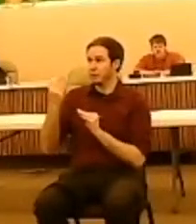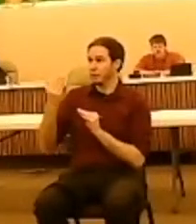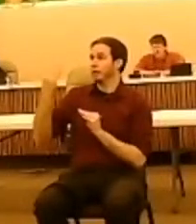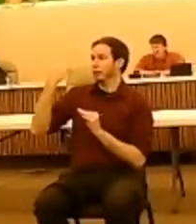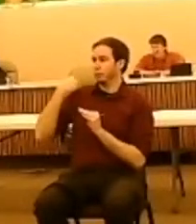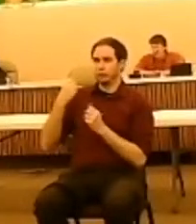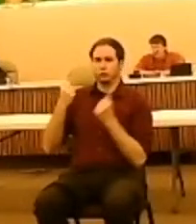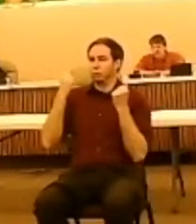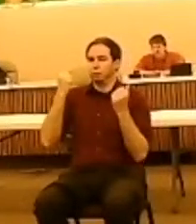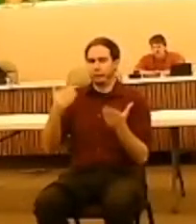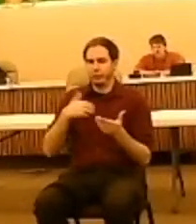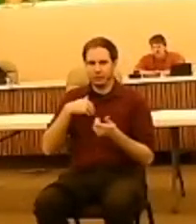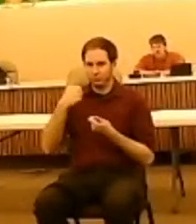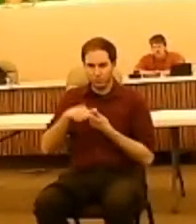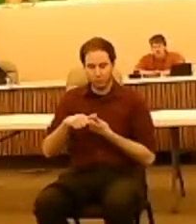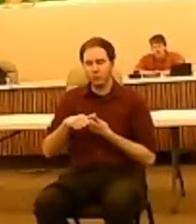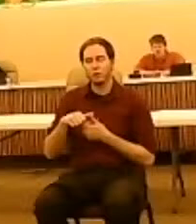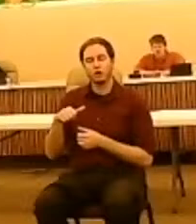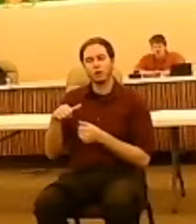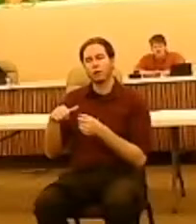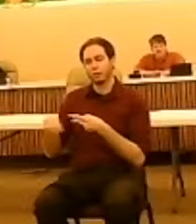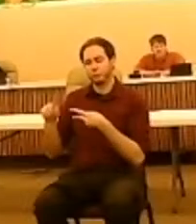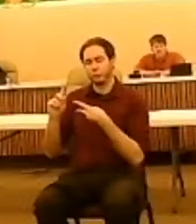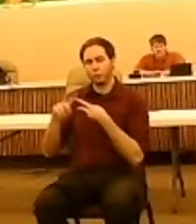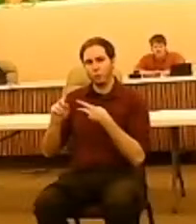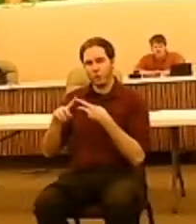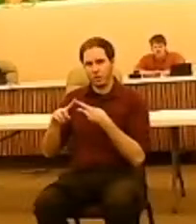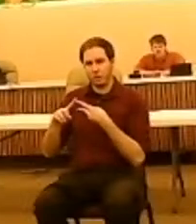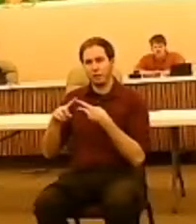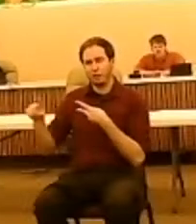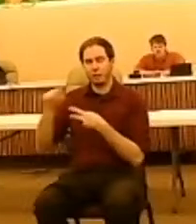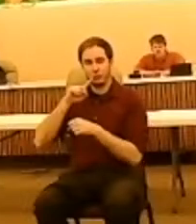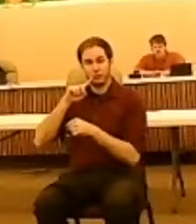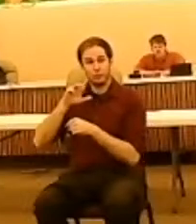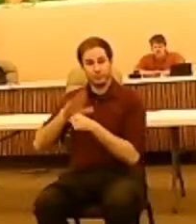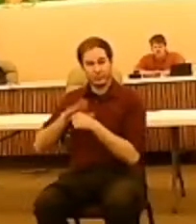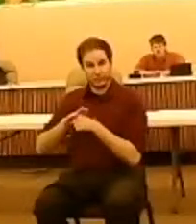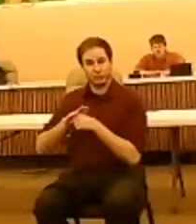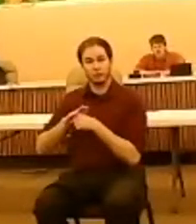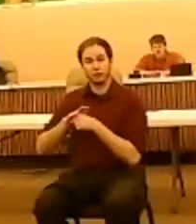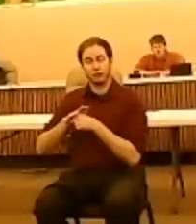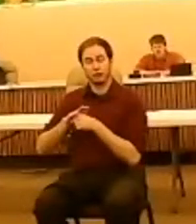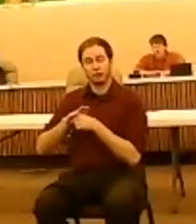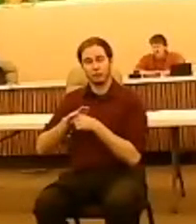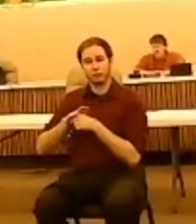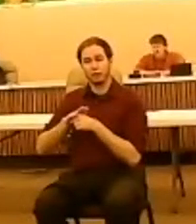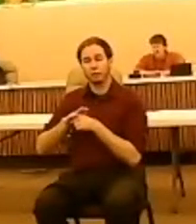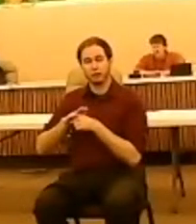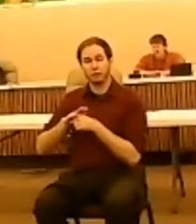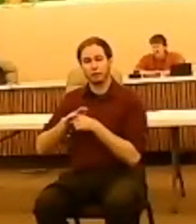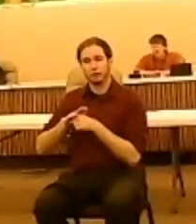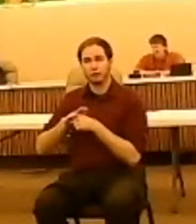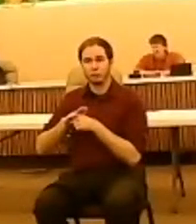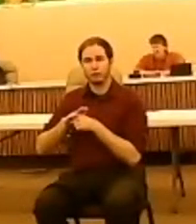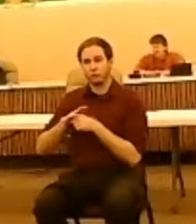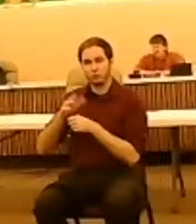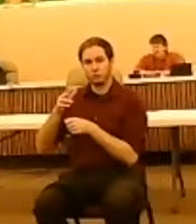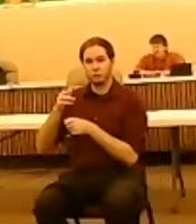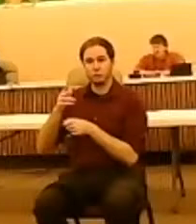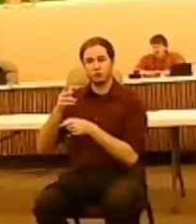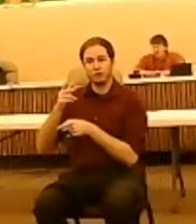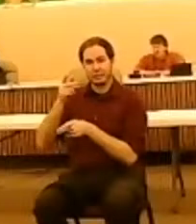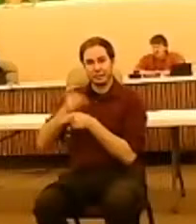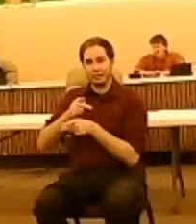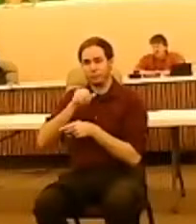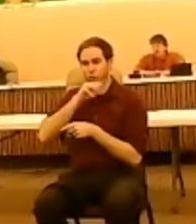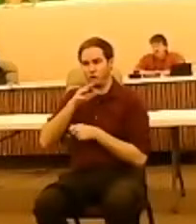many I can't remember them all, but at one of the meetings, they committed to keeping essentially the dirt on